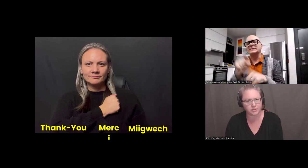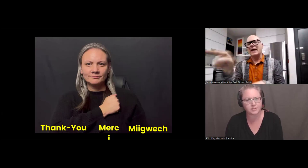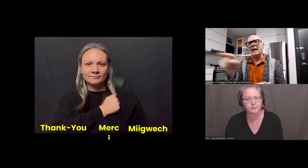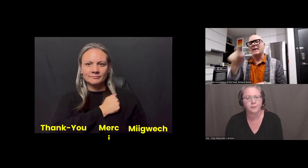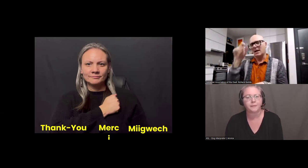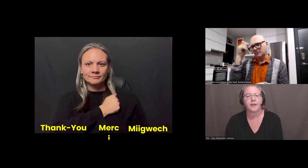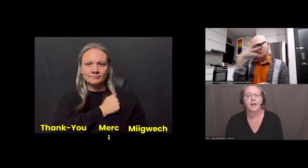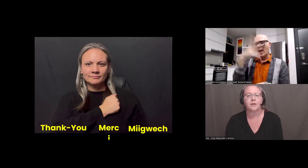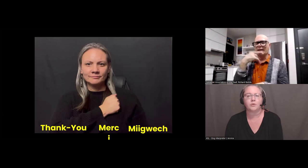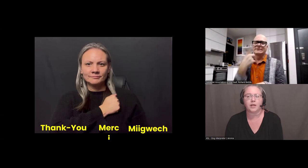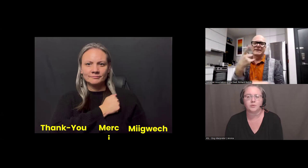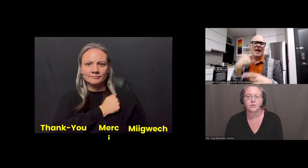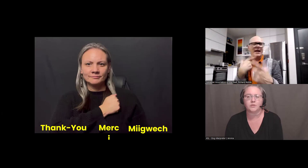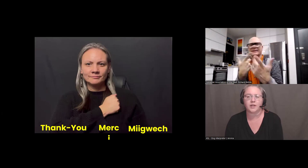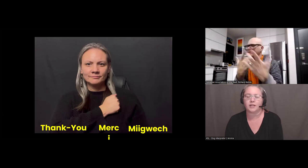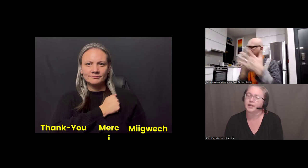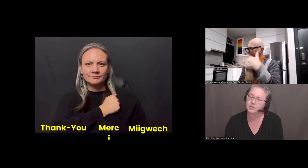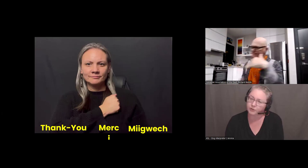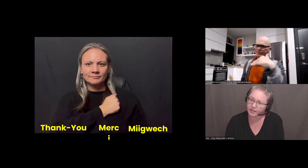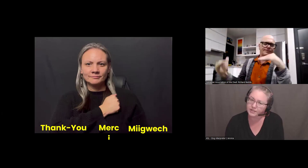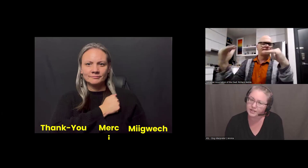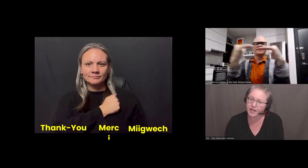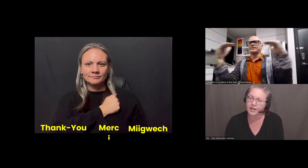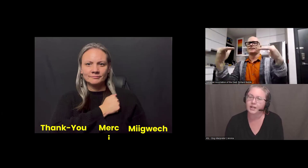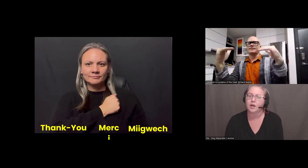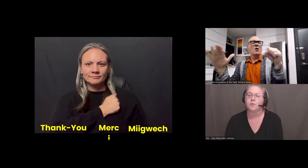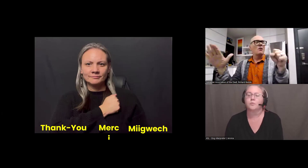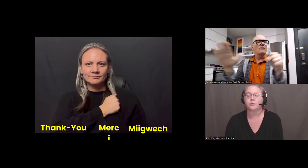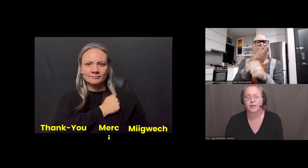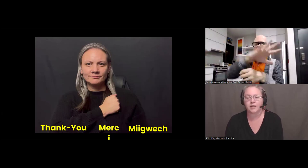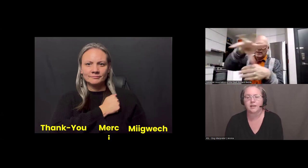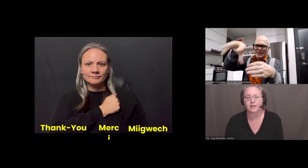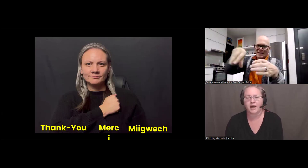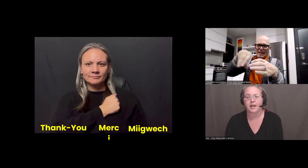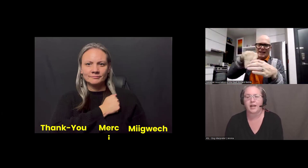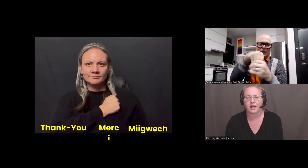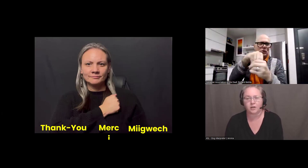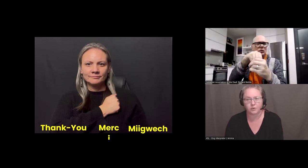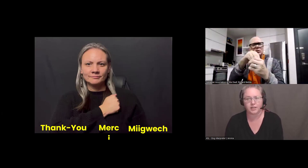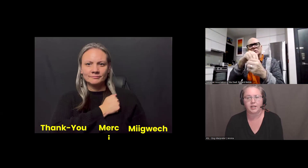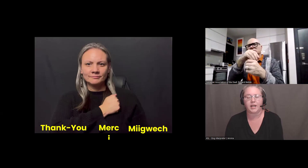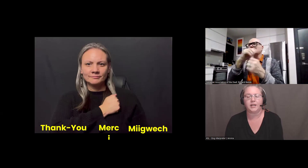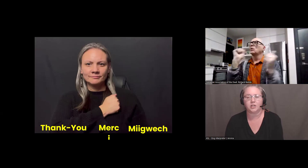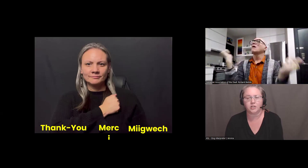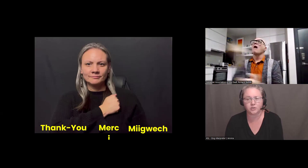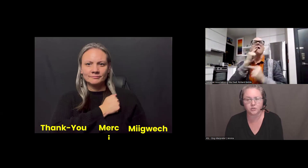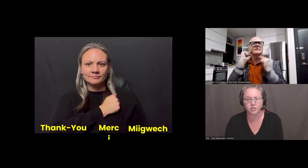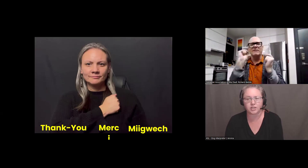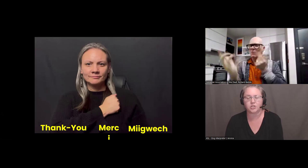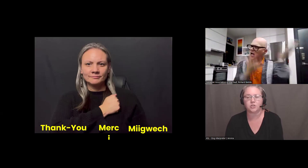importance. And we're able to then, like as Frank said, bring that equity and inclusion